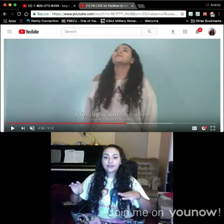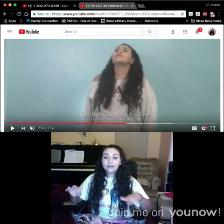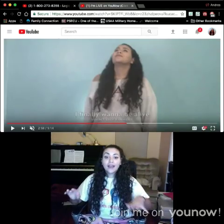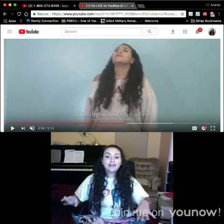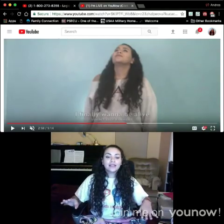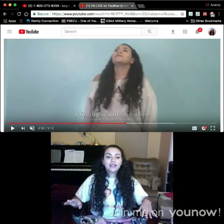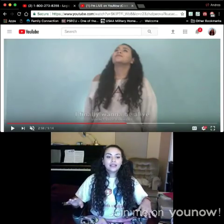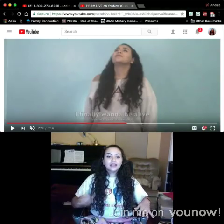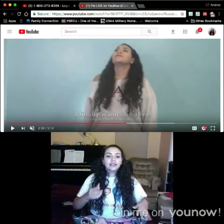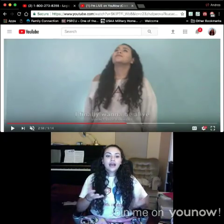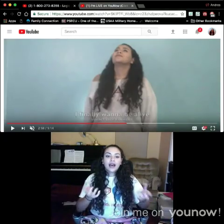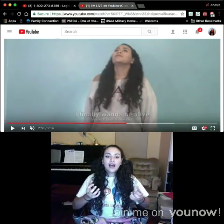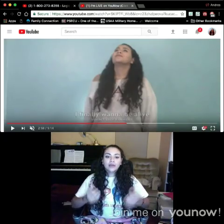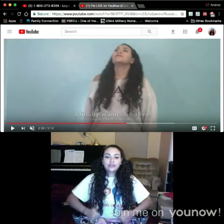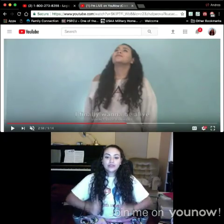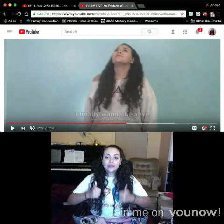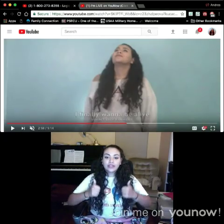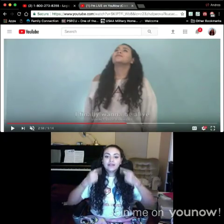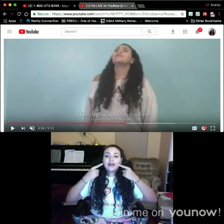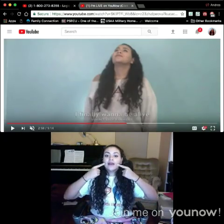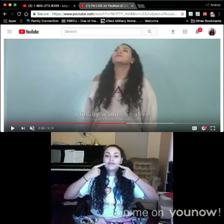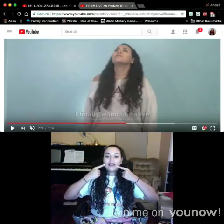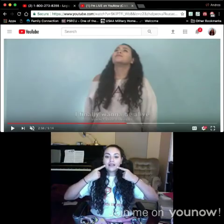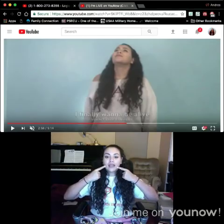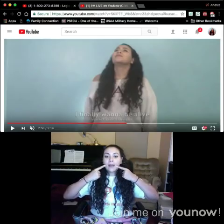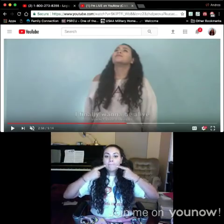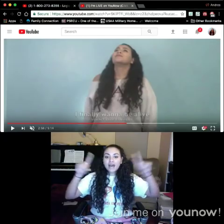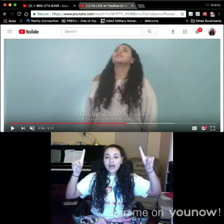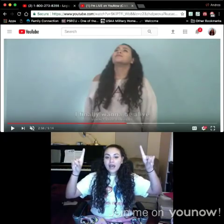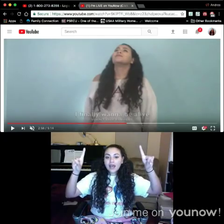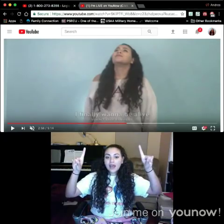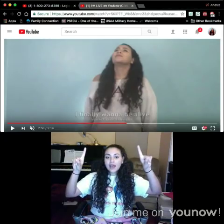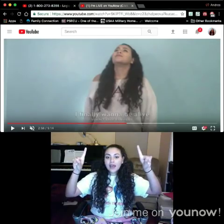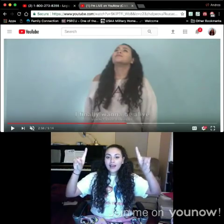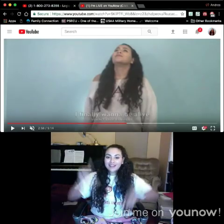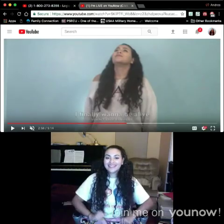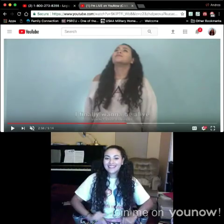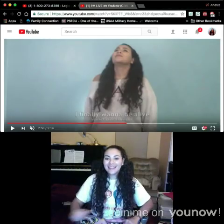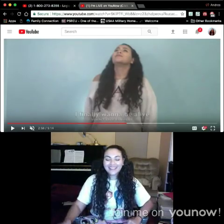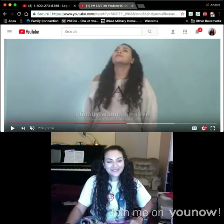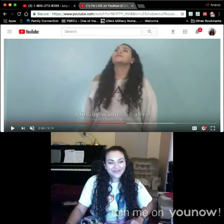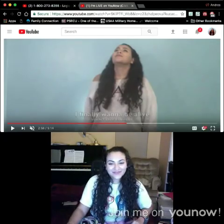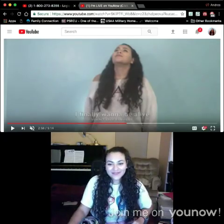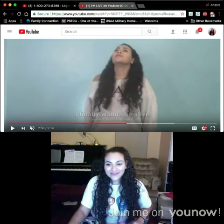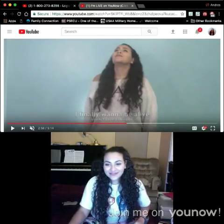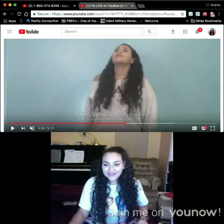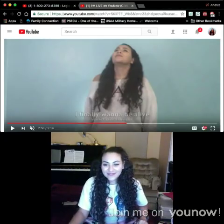So finally, I want to live. Finally, pa. Yeah.